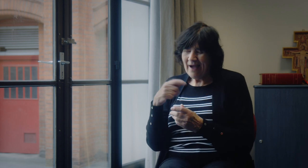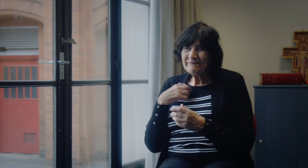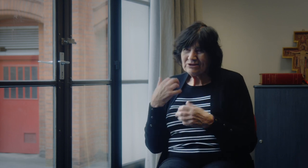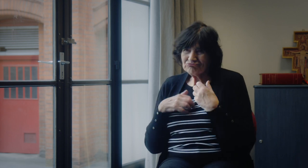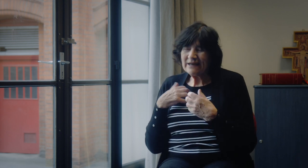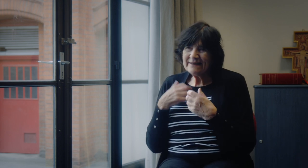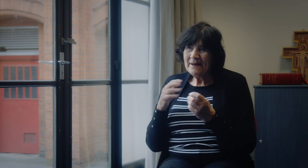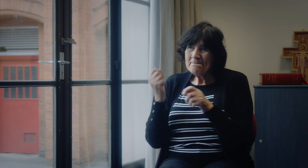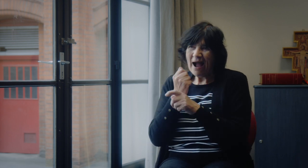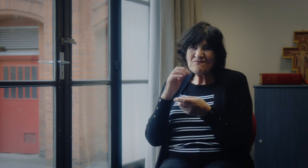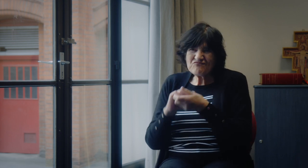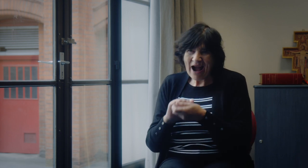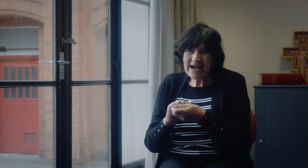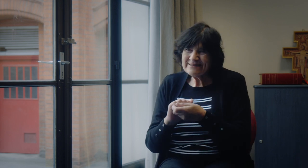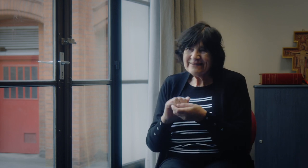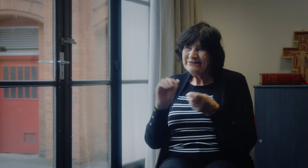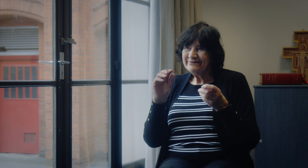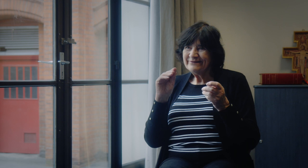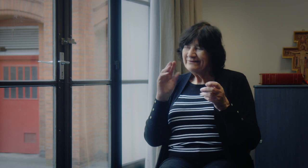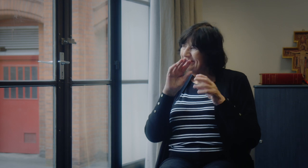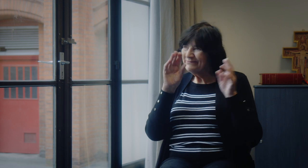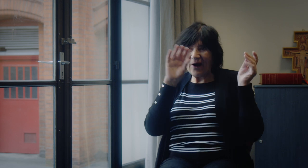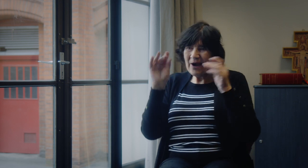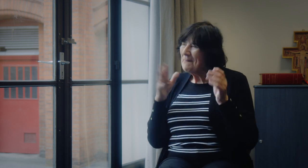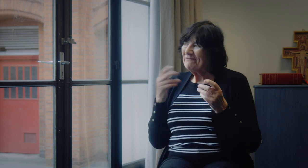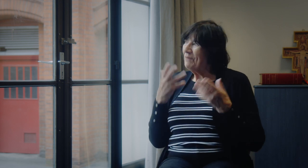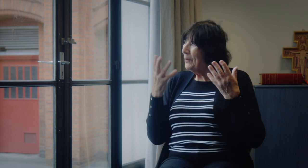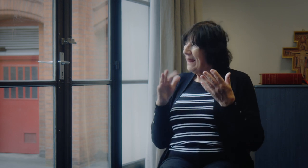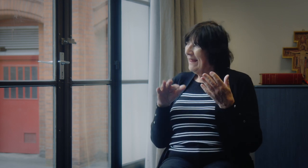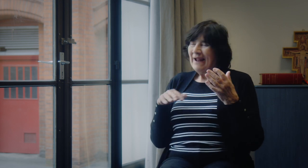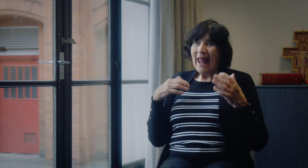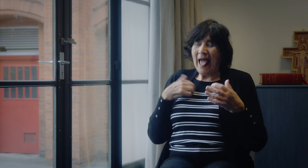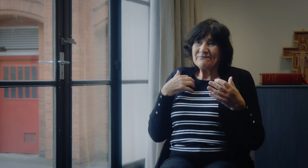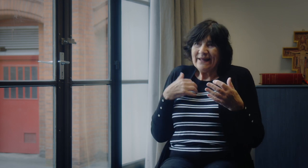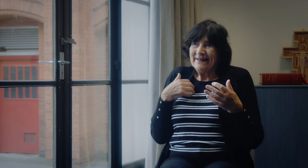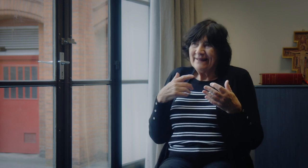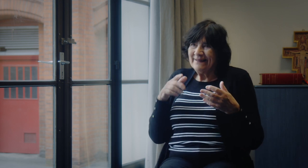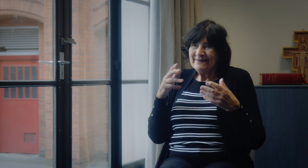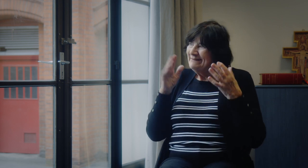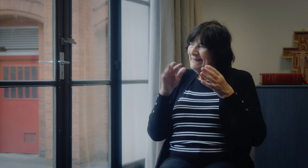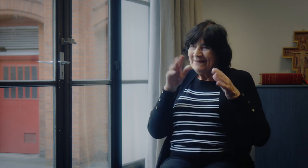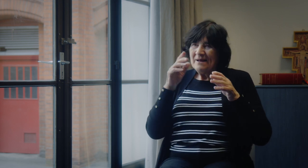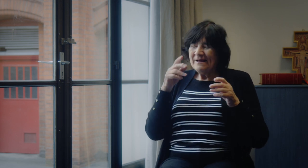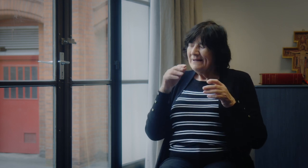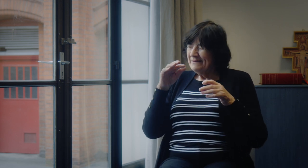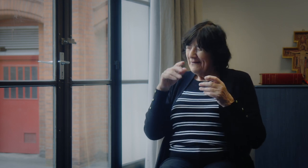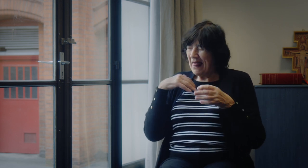Absolutely. Pilgrimages are worth it. They're interesting. They're a chance to make friends. They're a chance to see